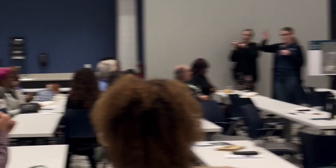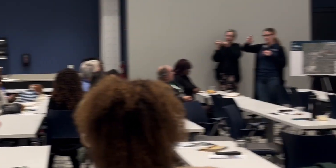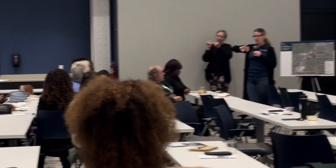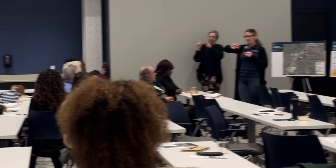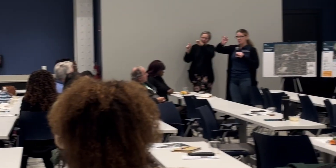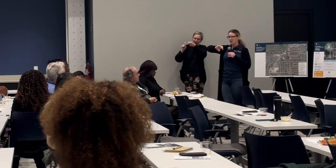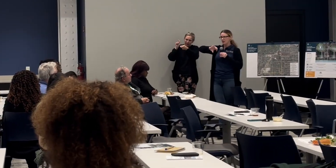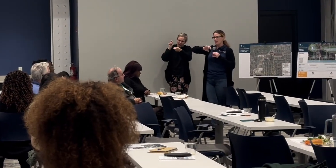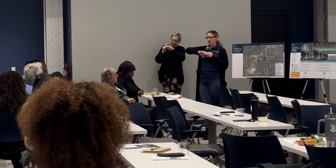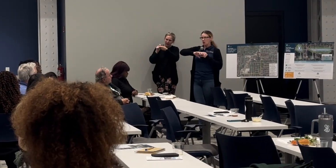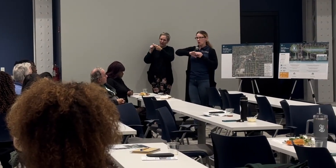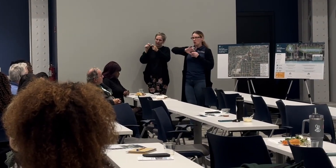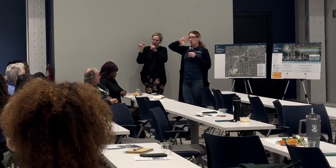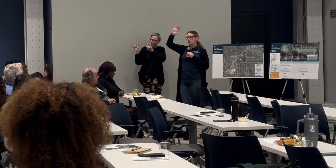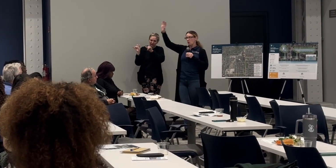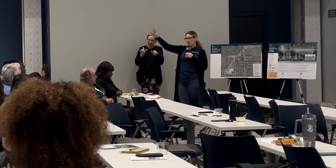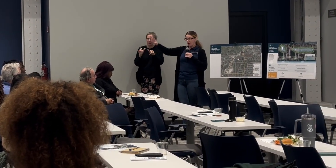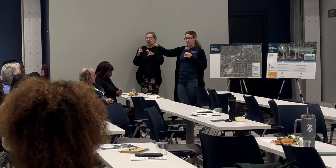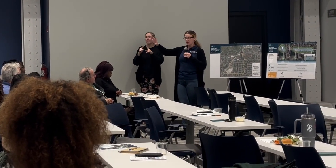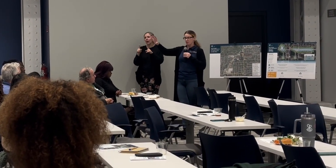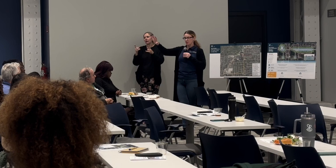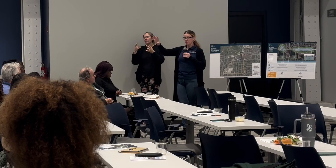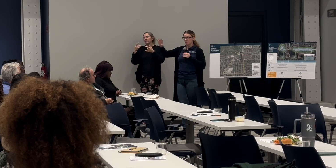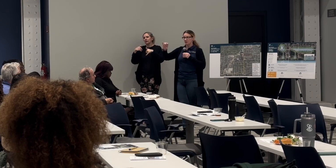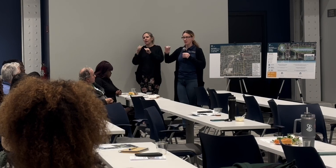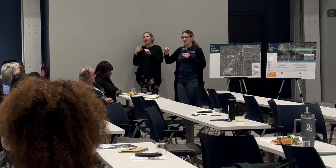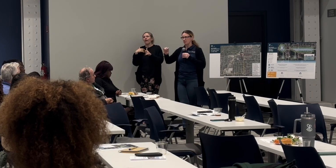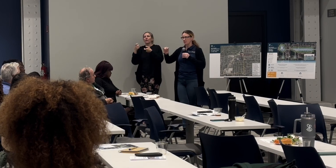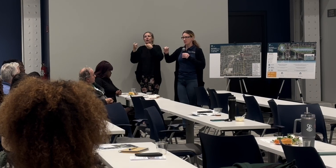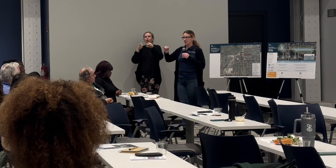will have the same control volume.